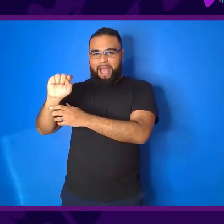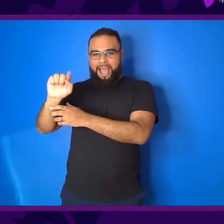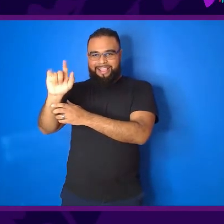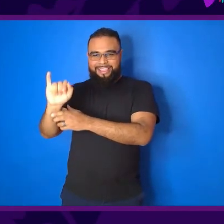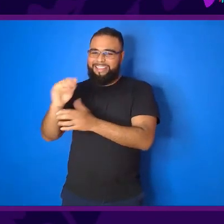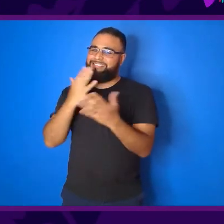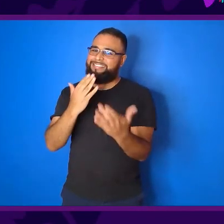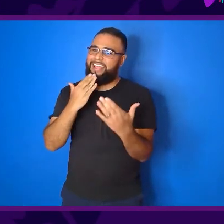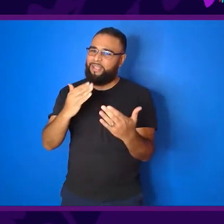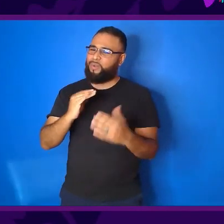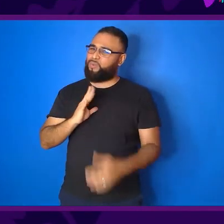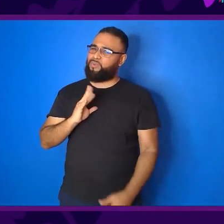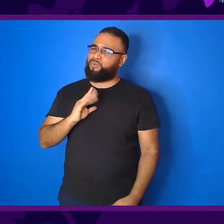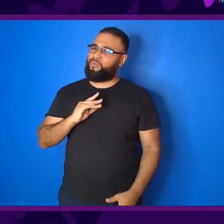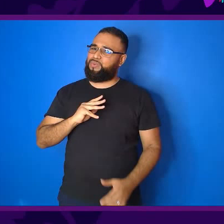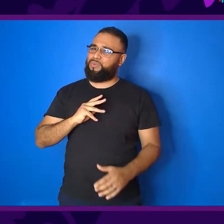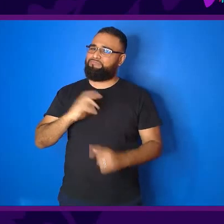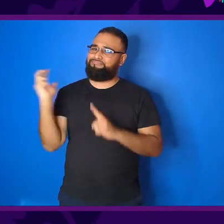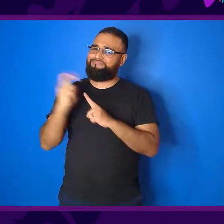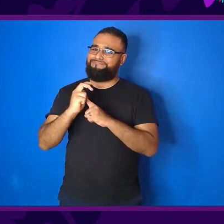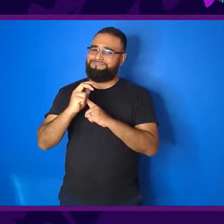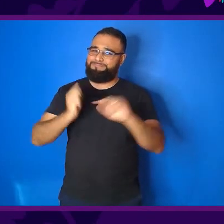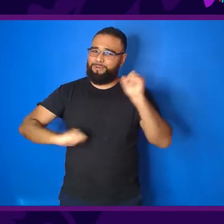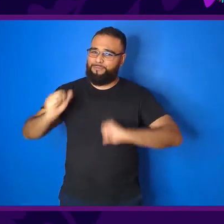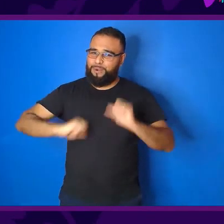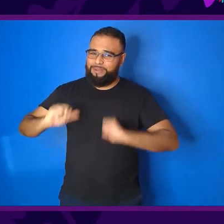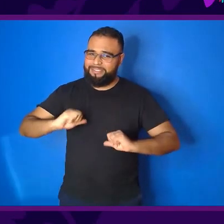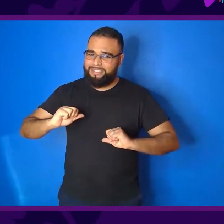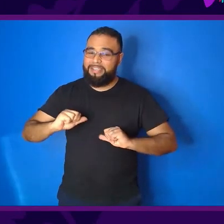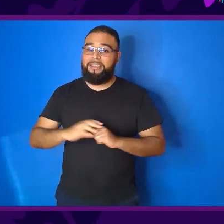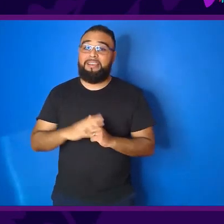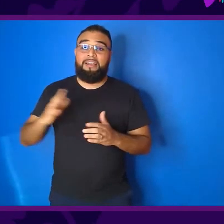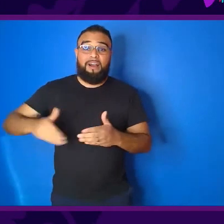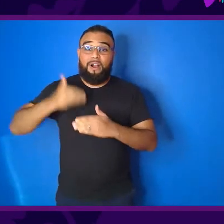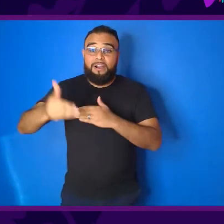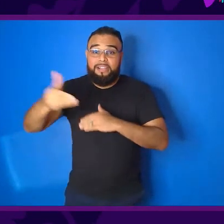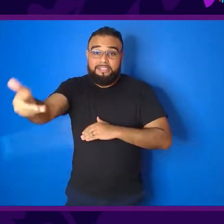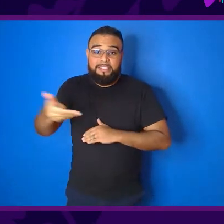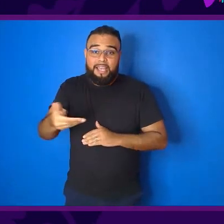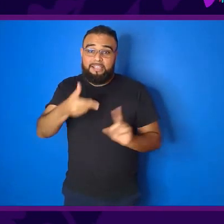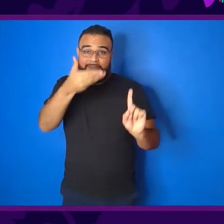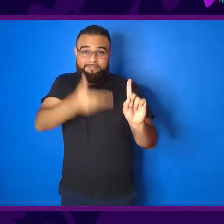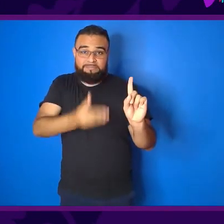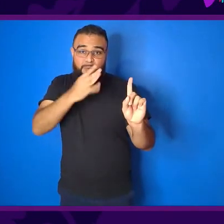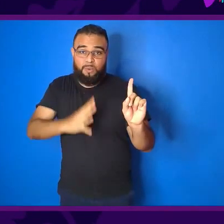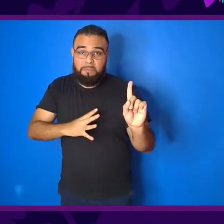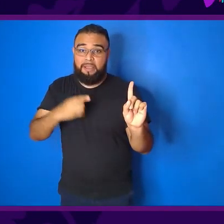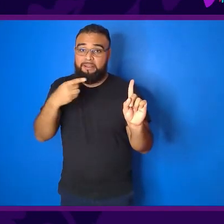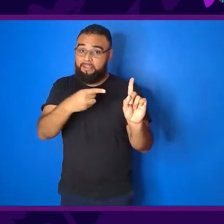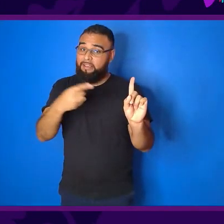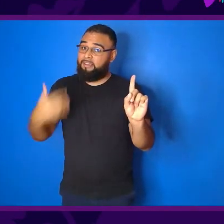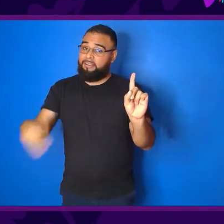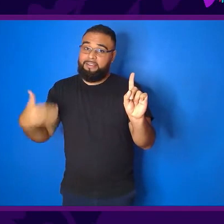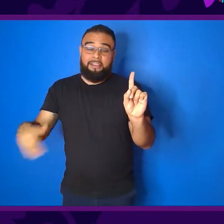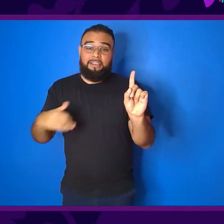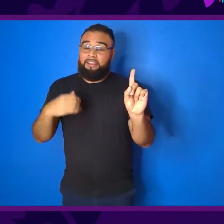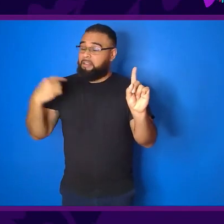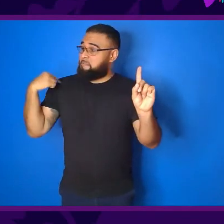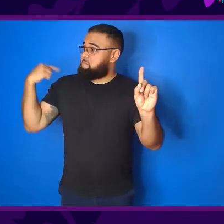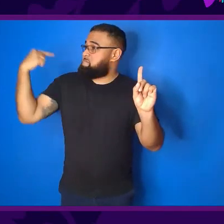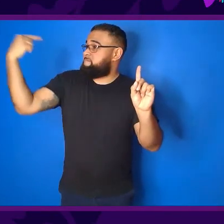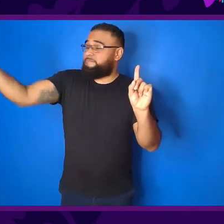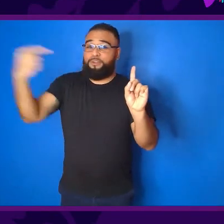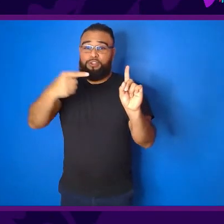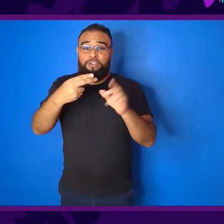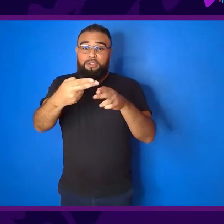up, one thing I can say about her is that for years she has shown us that her favorite hobby is getting